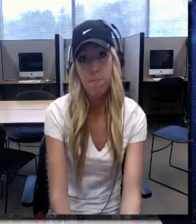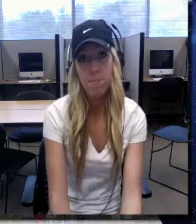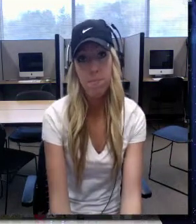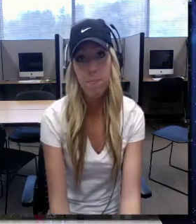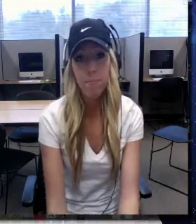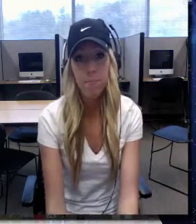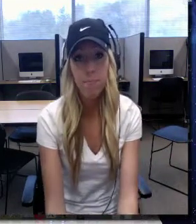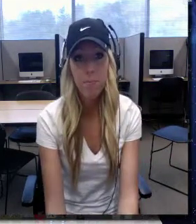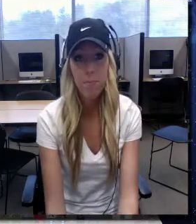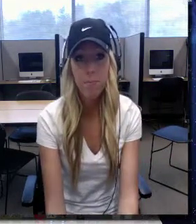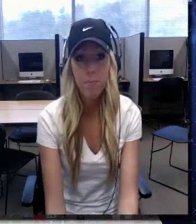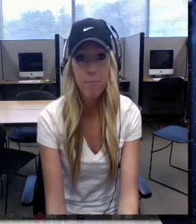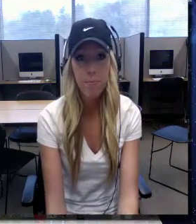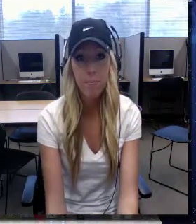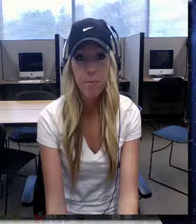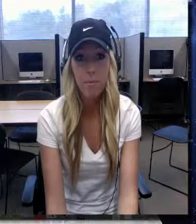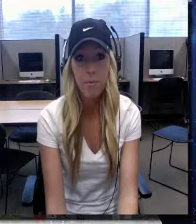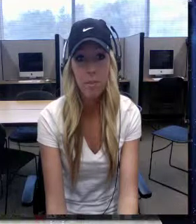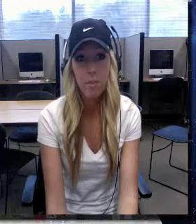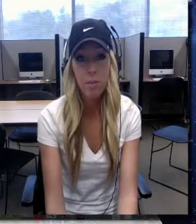I can't sail directly there.